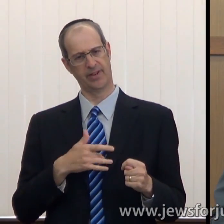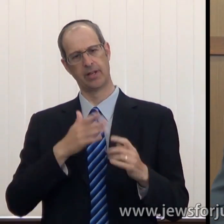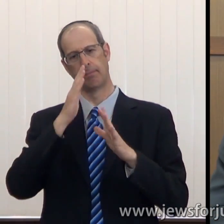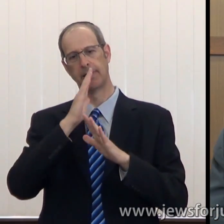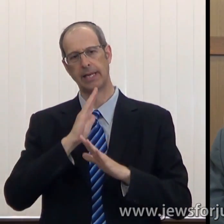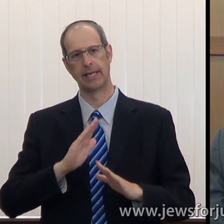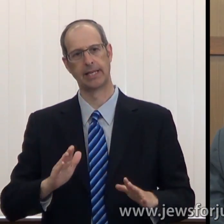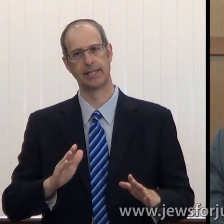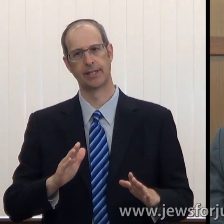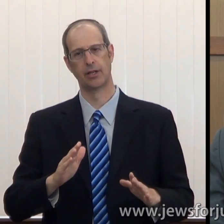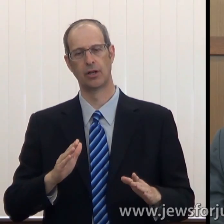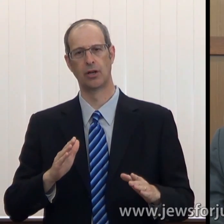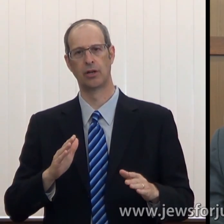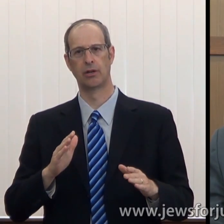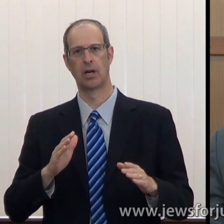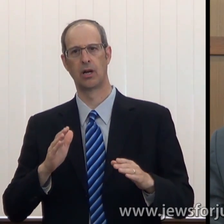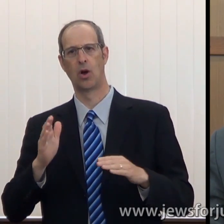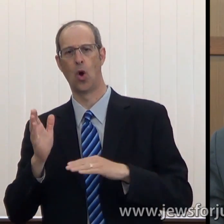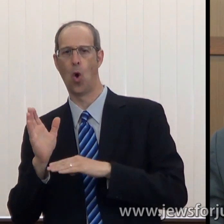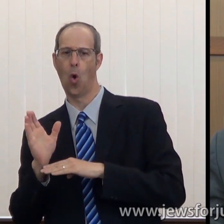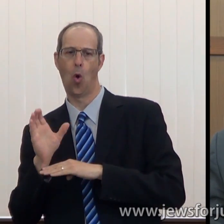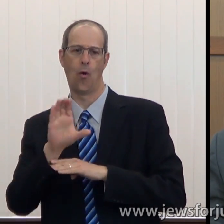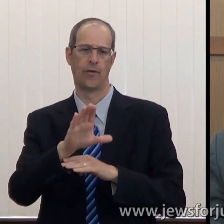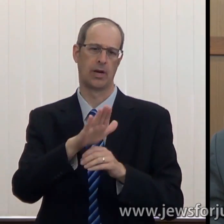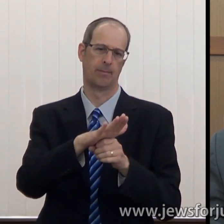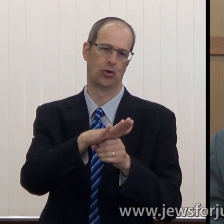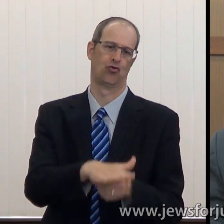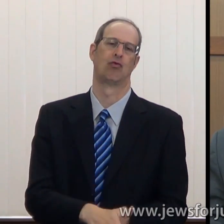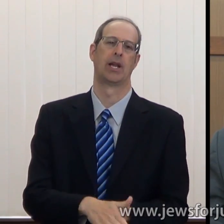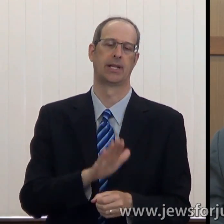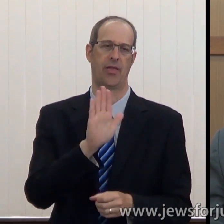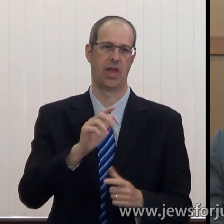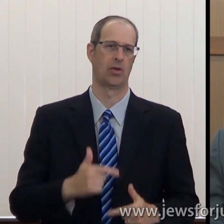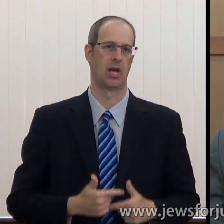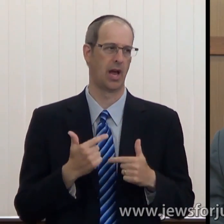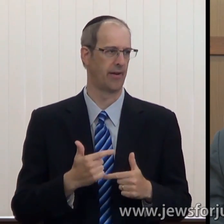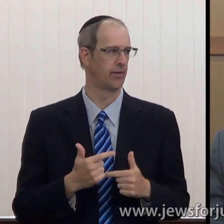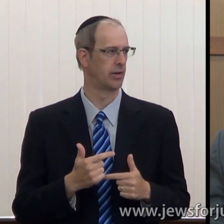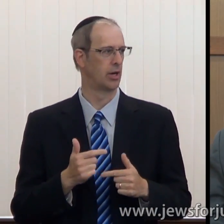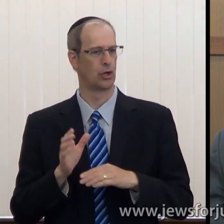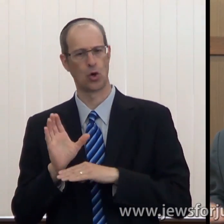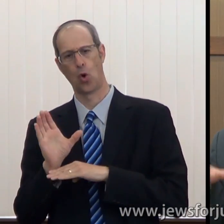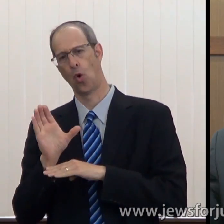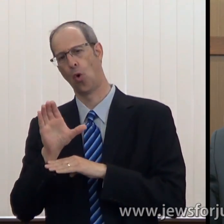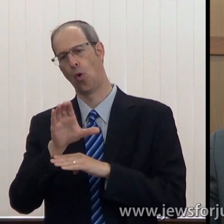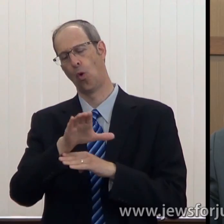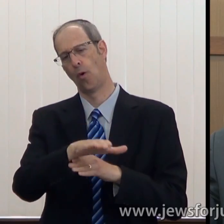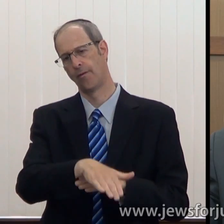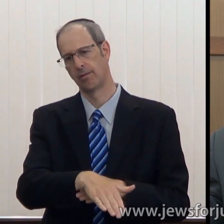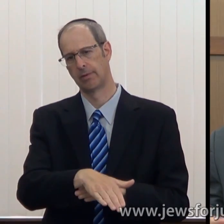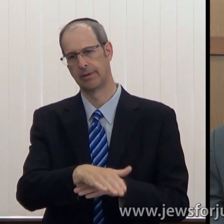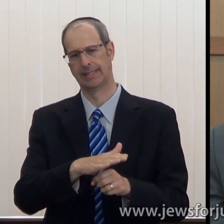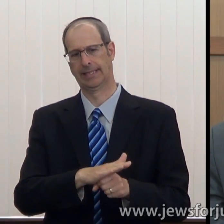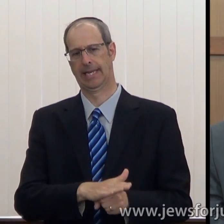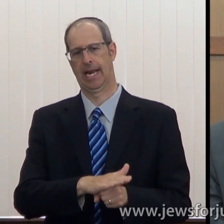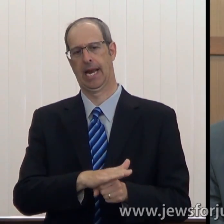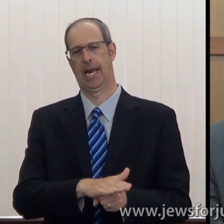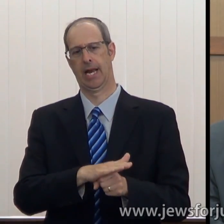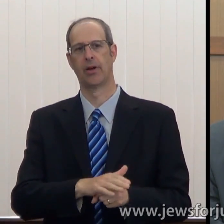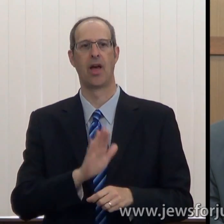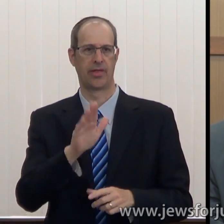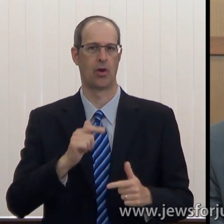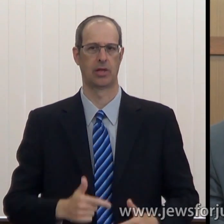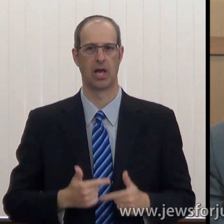to overcome stress in their life, to overcome tension in their lives.